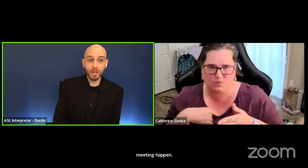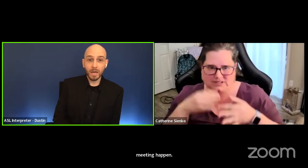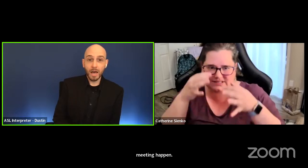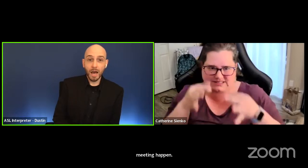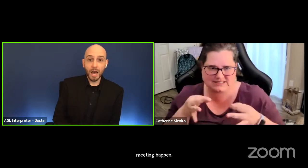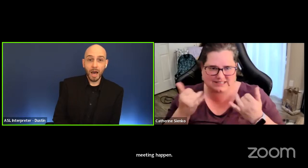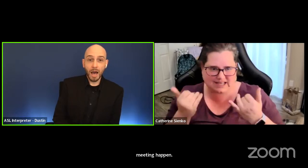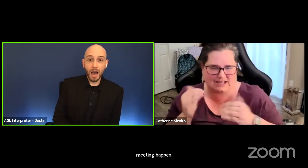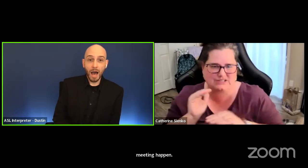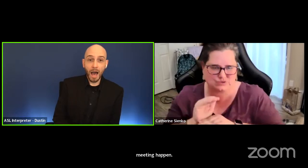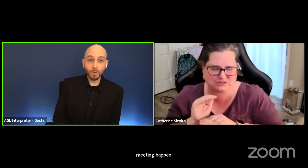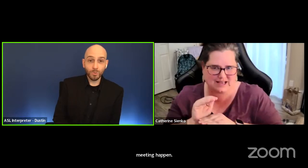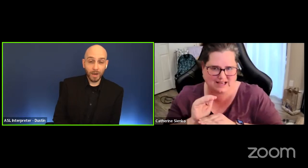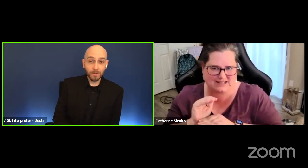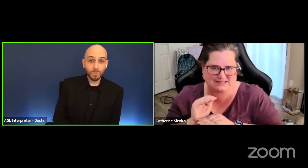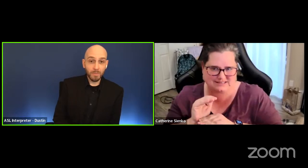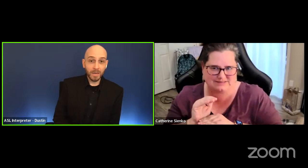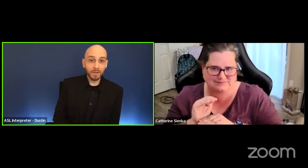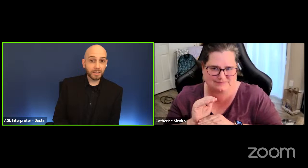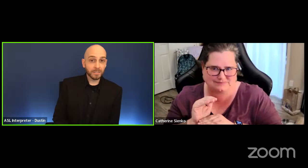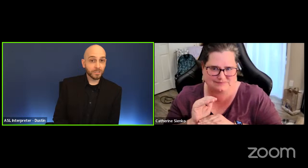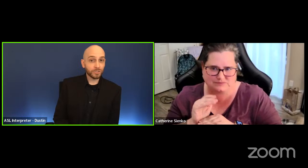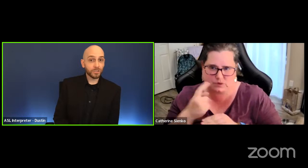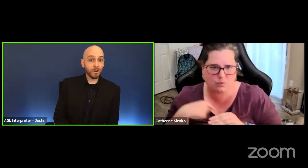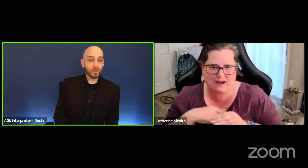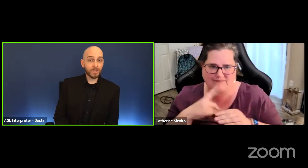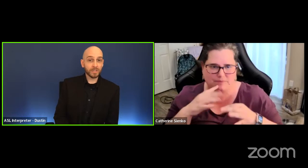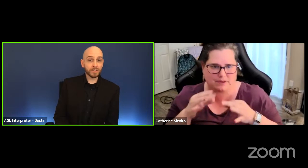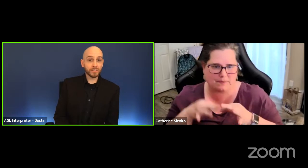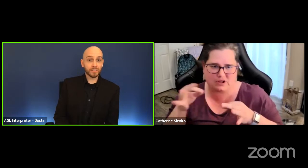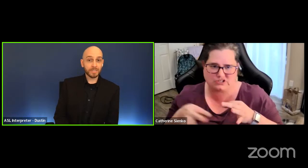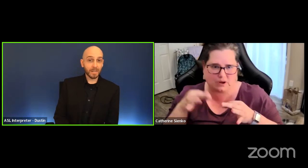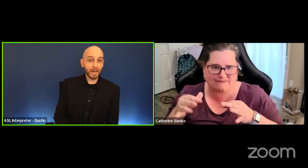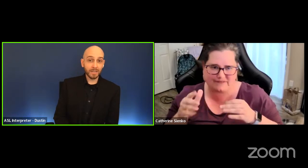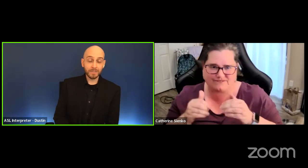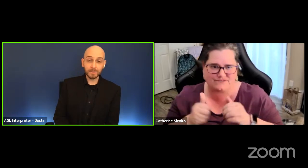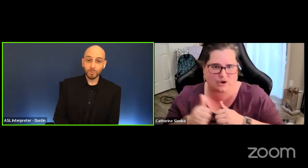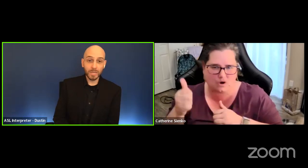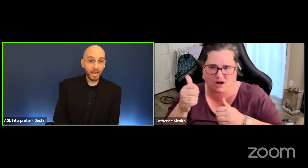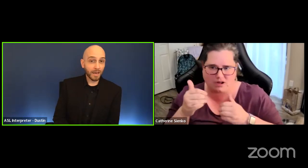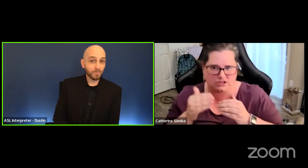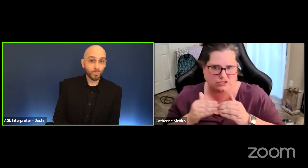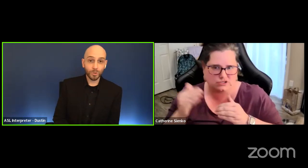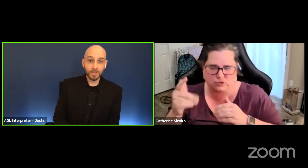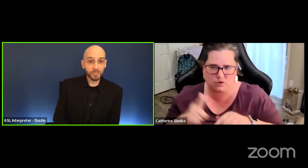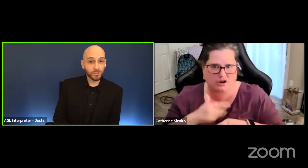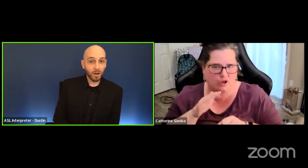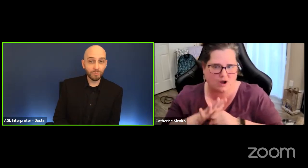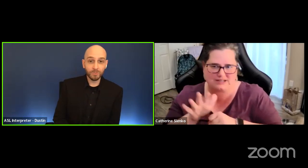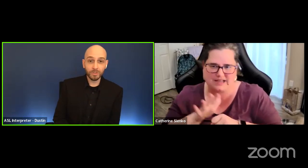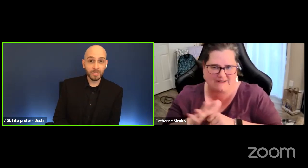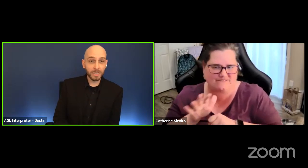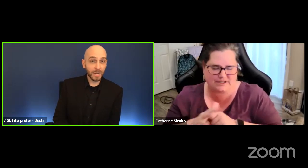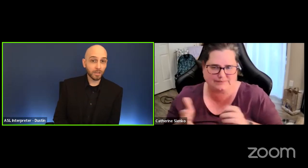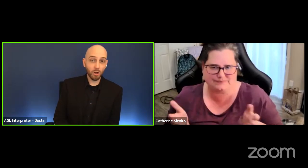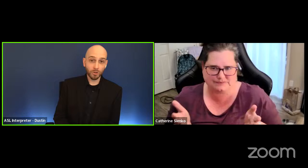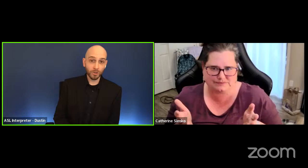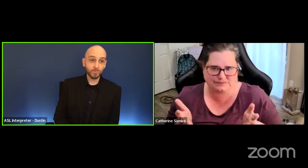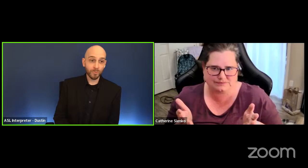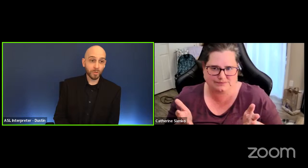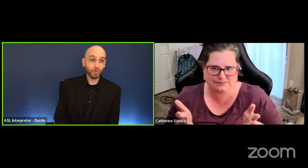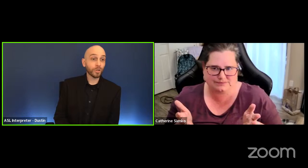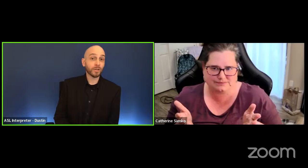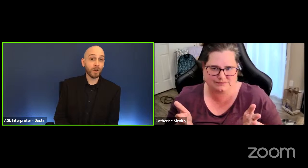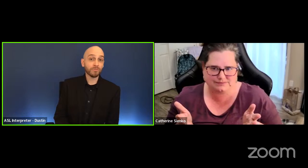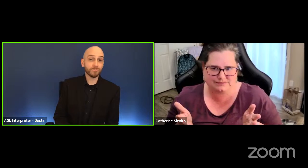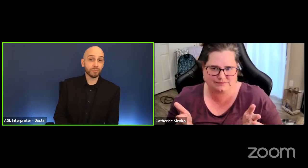candidates. I would rather we make a decision on this tonight. We can't put this off any